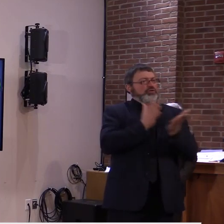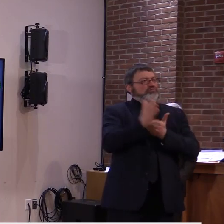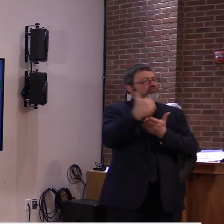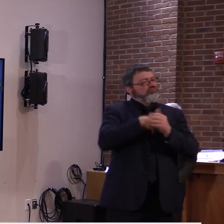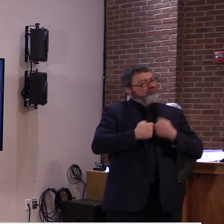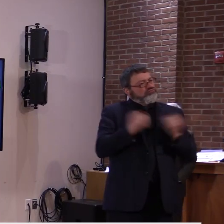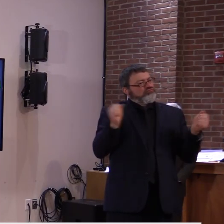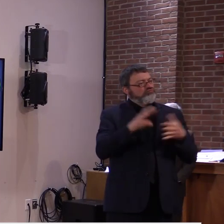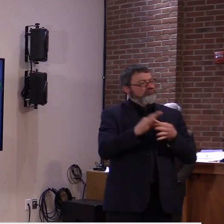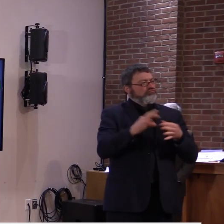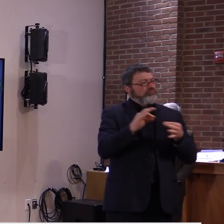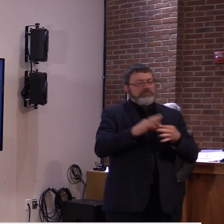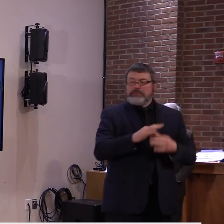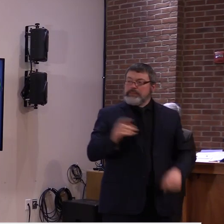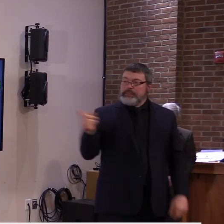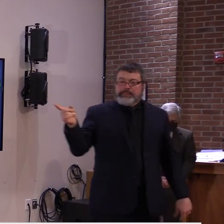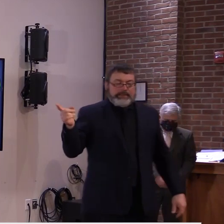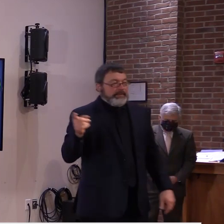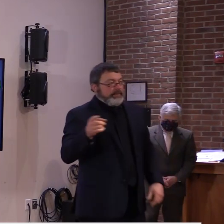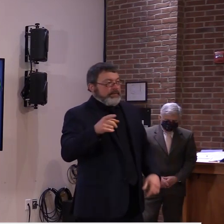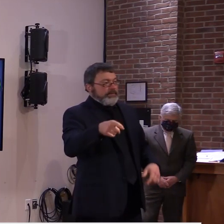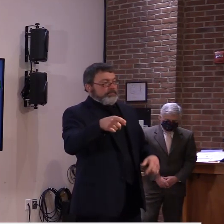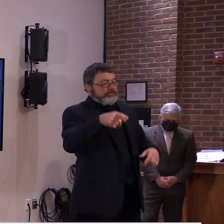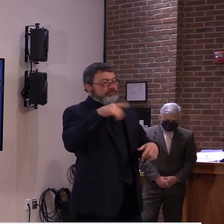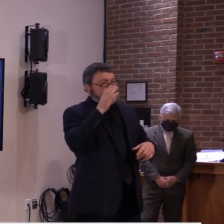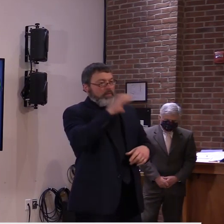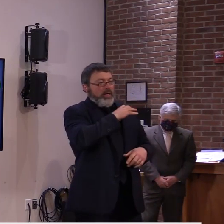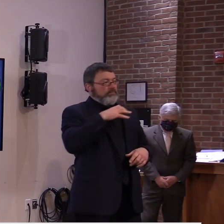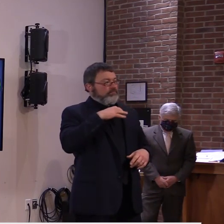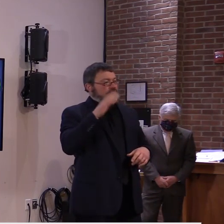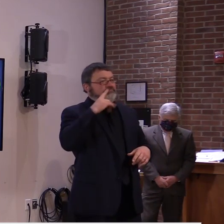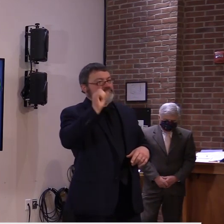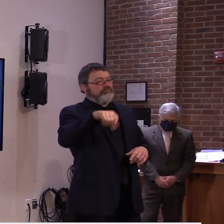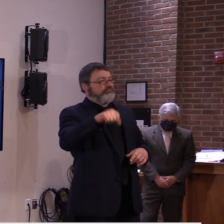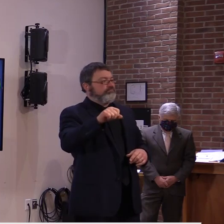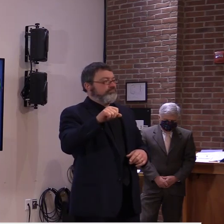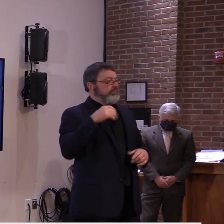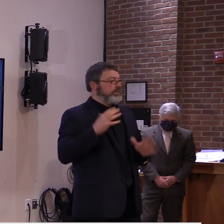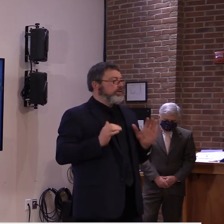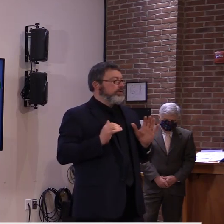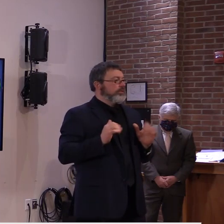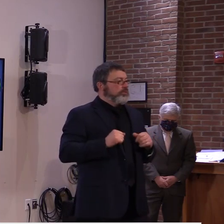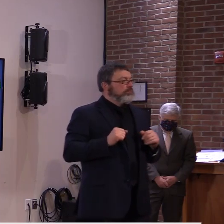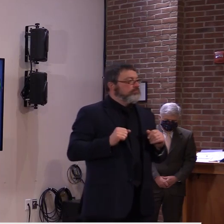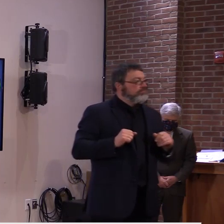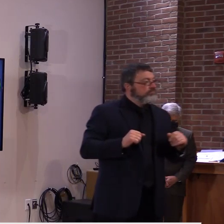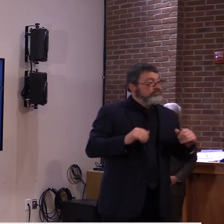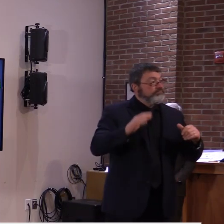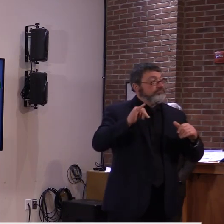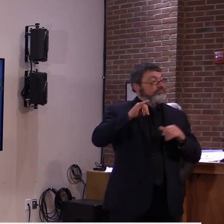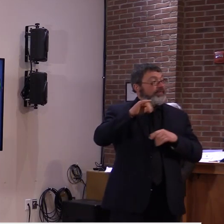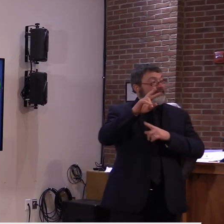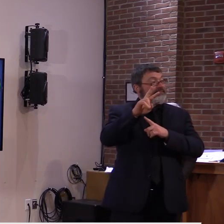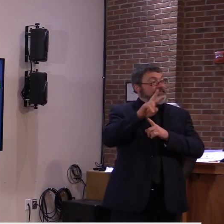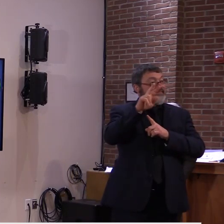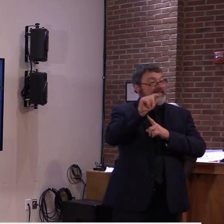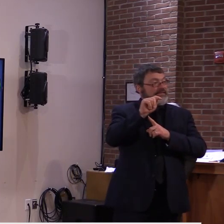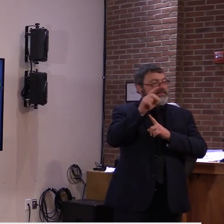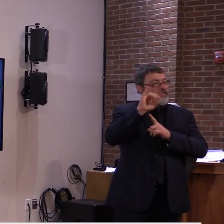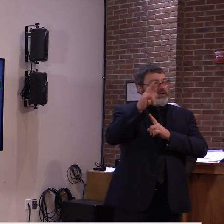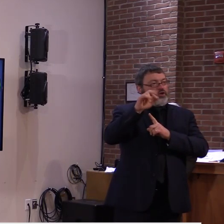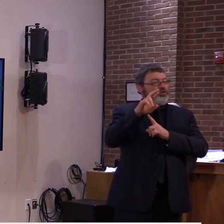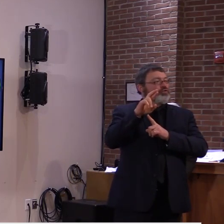about that arrest, too. So it is starting to spread. So any help you can do to ensure transparency